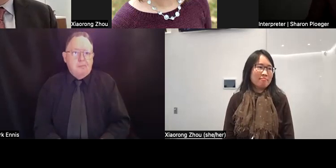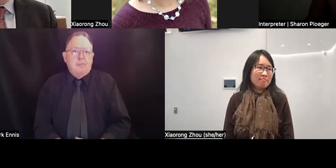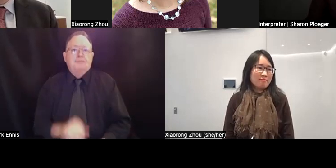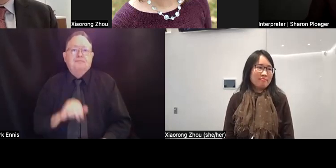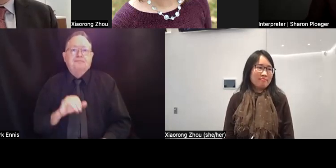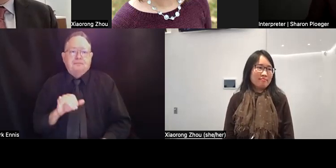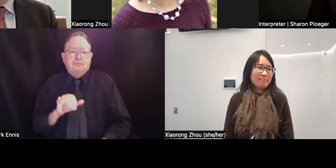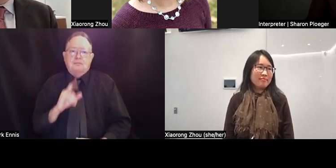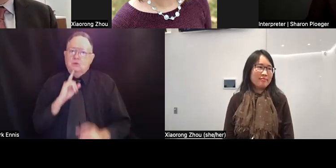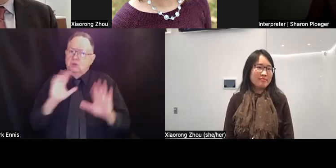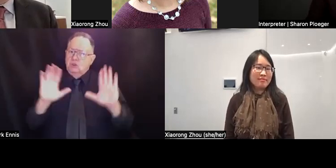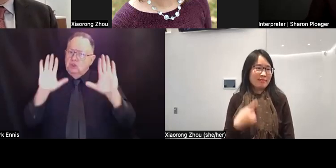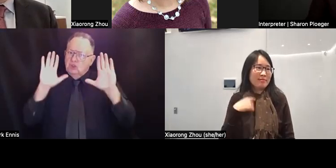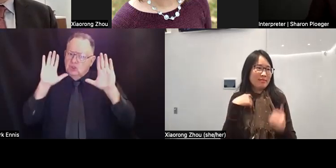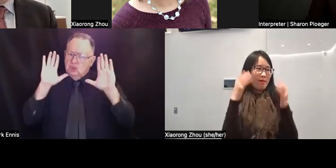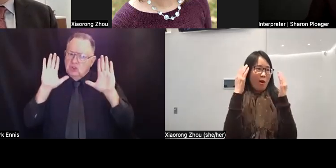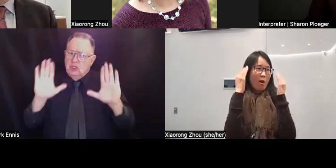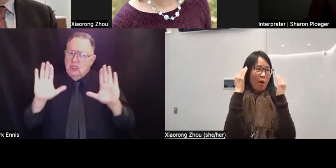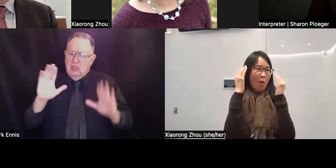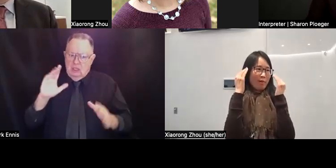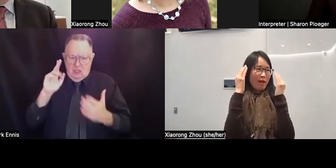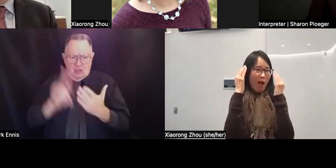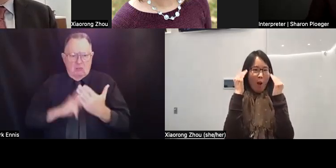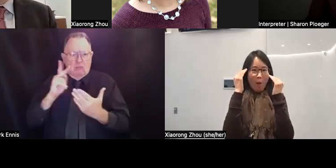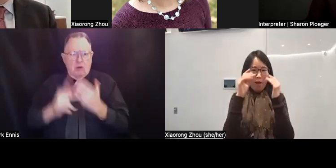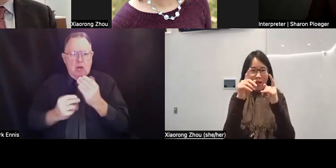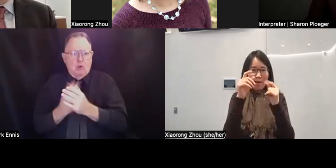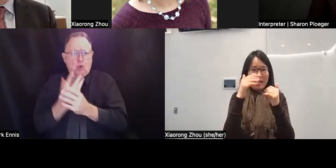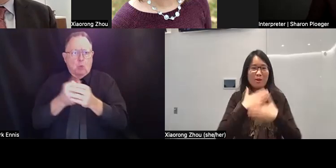No, that's great to hear. It sounds like the program is really growing quickly.